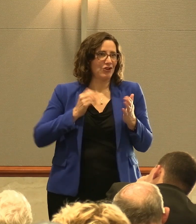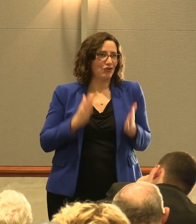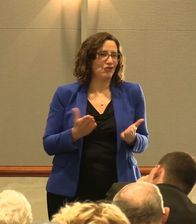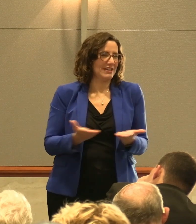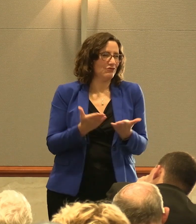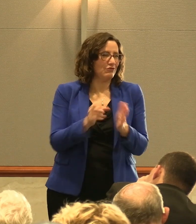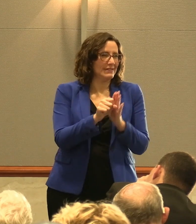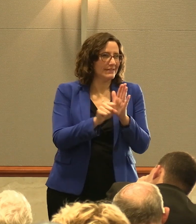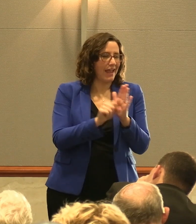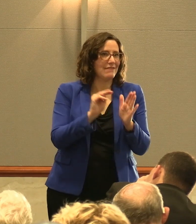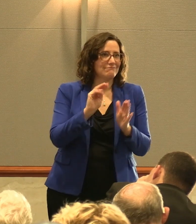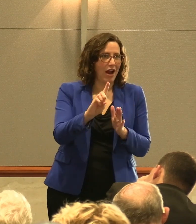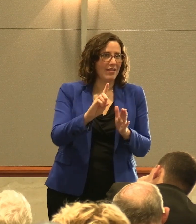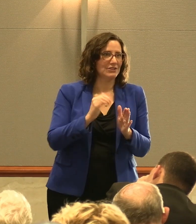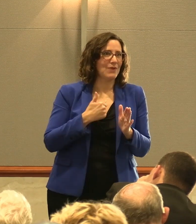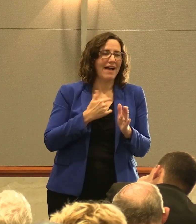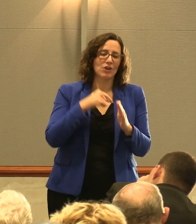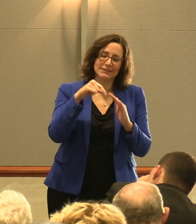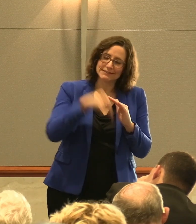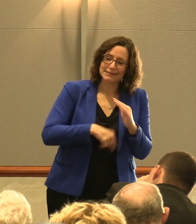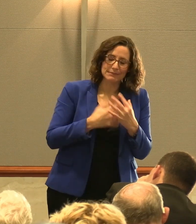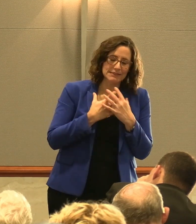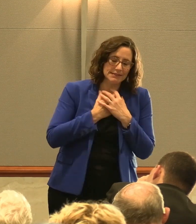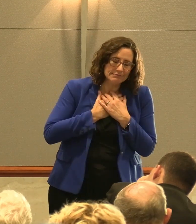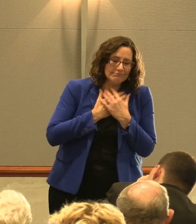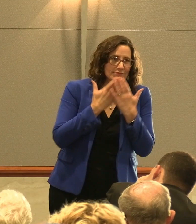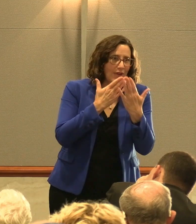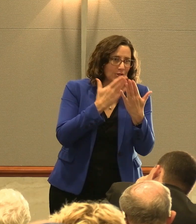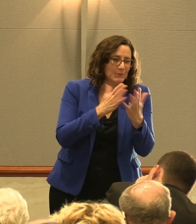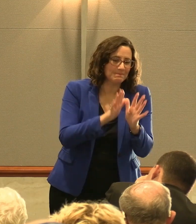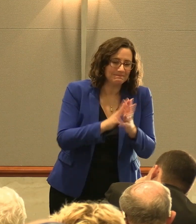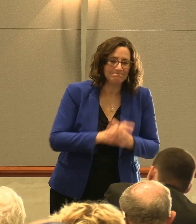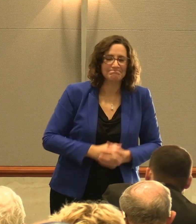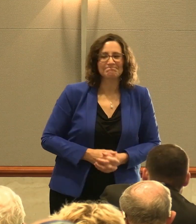Maryland, and you have our deepest gratitude. So